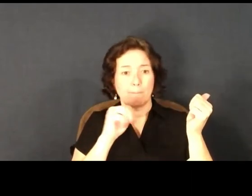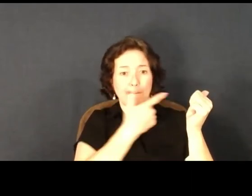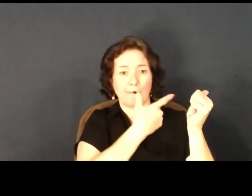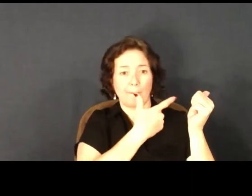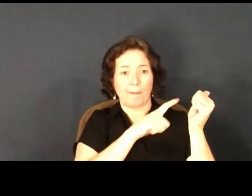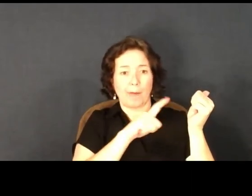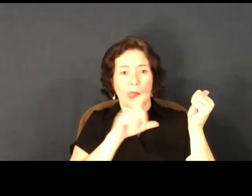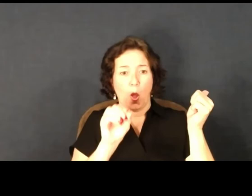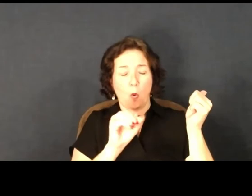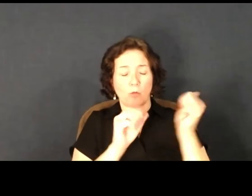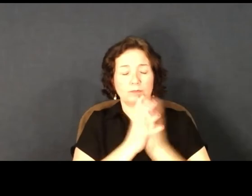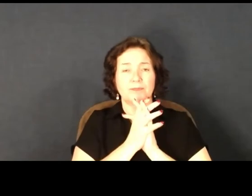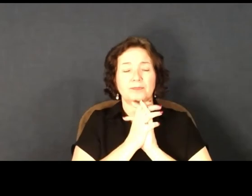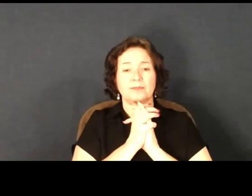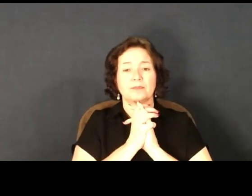now,